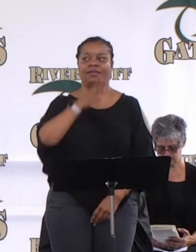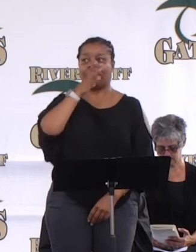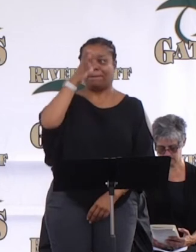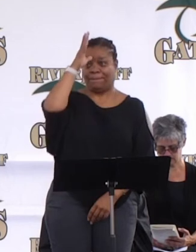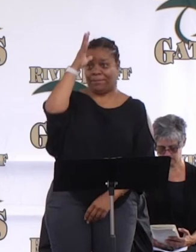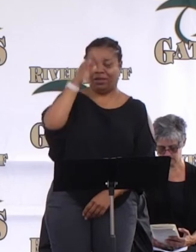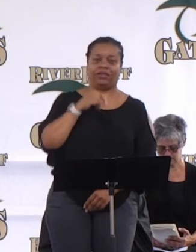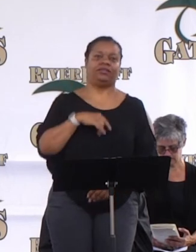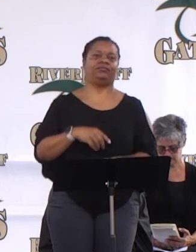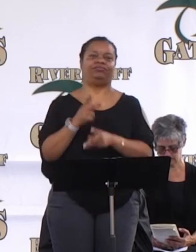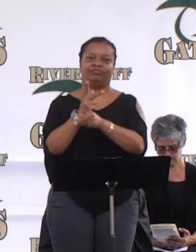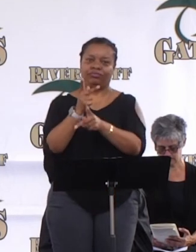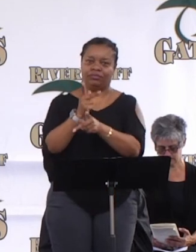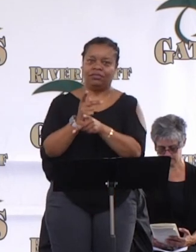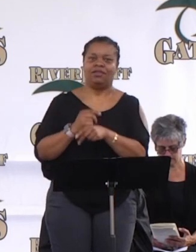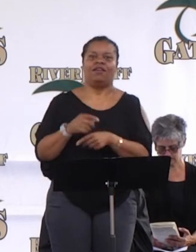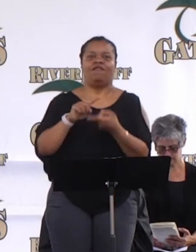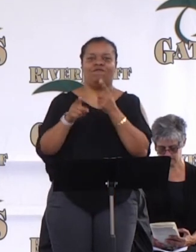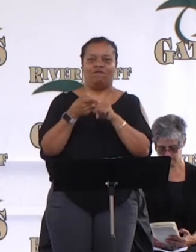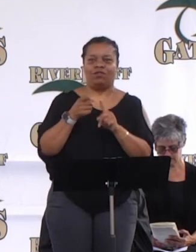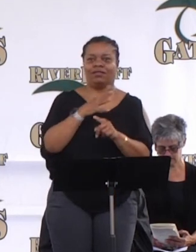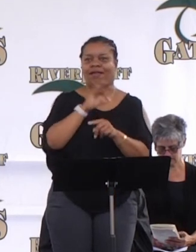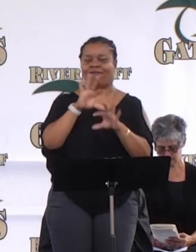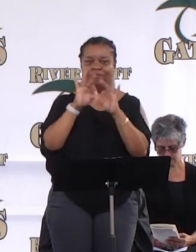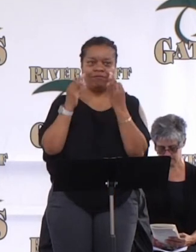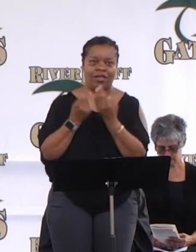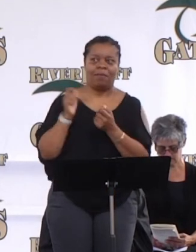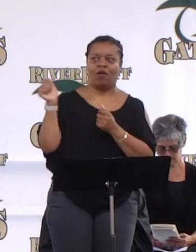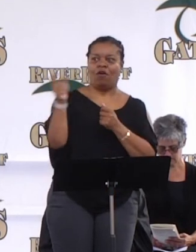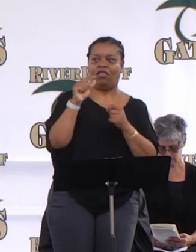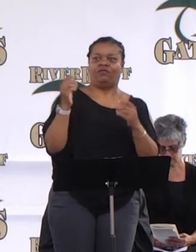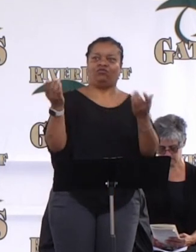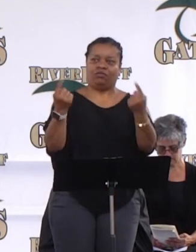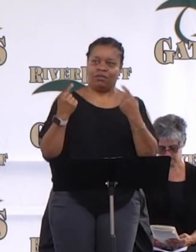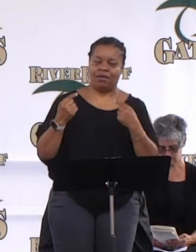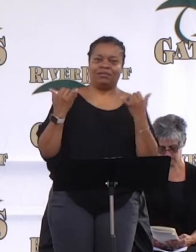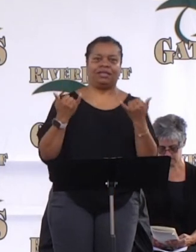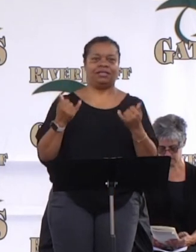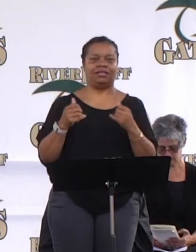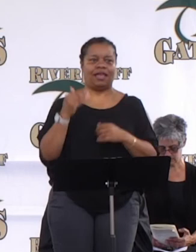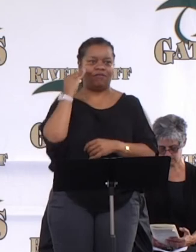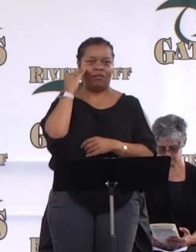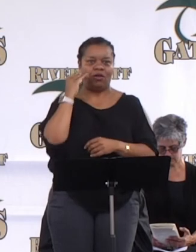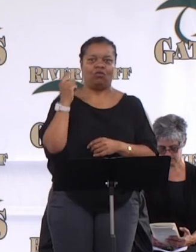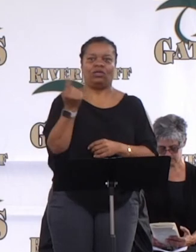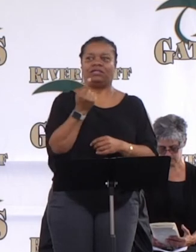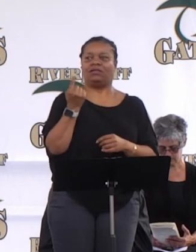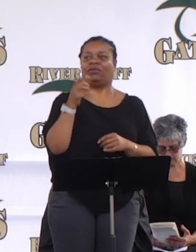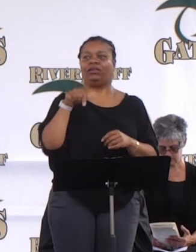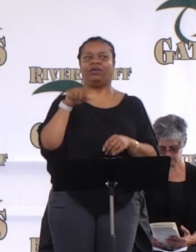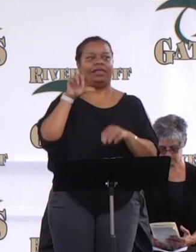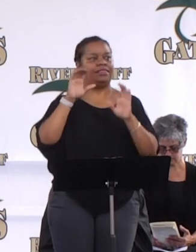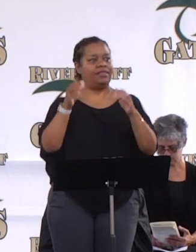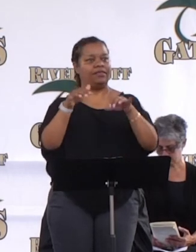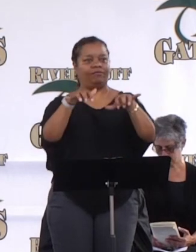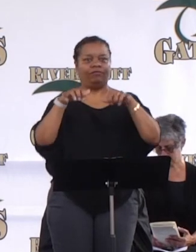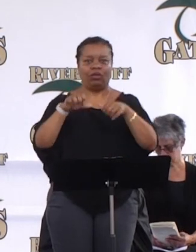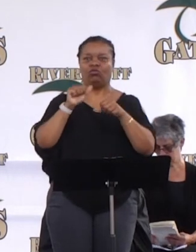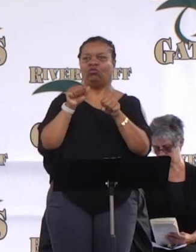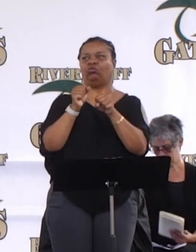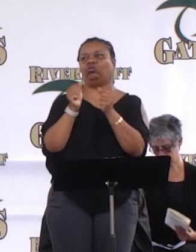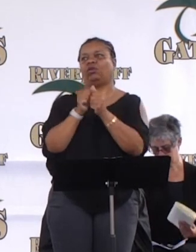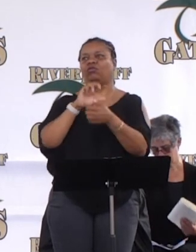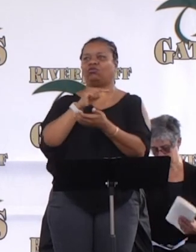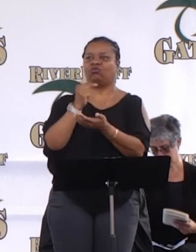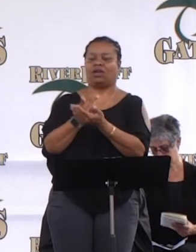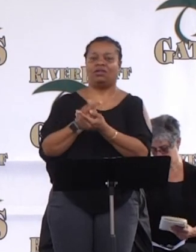Parents, guardians, friends, and family, all of you are here today familiar with someone in this field of graduates. However, I would